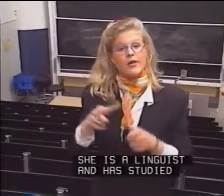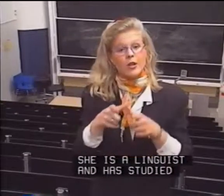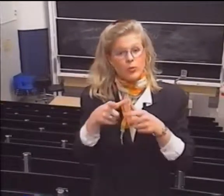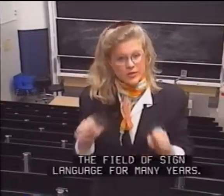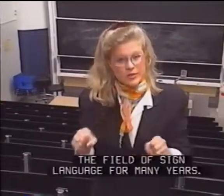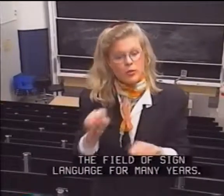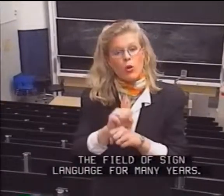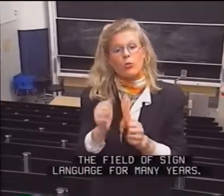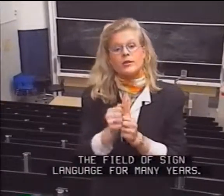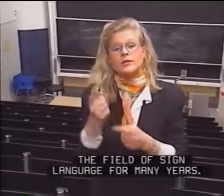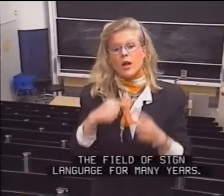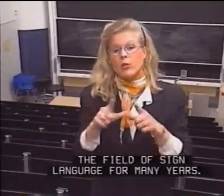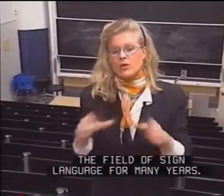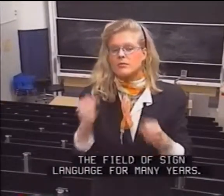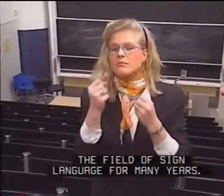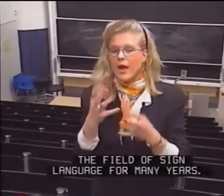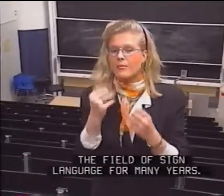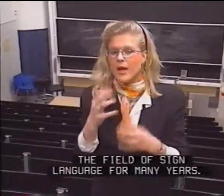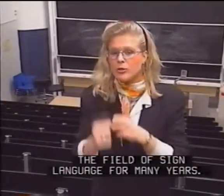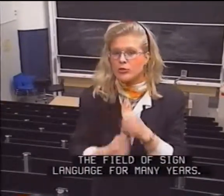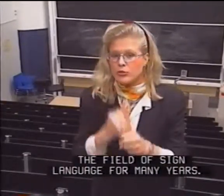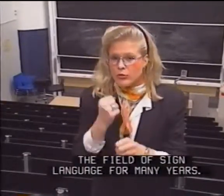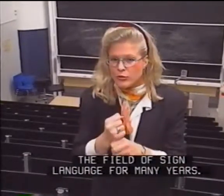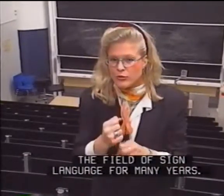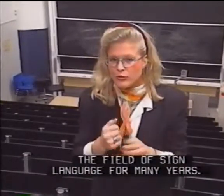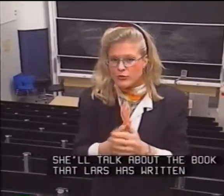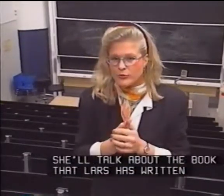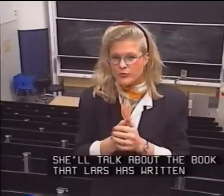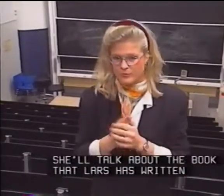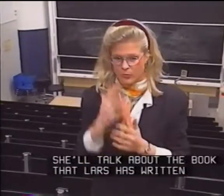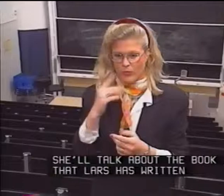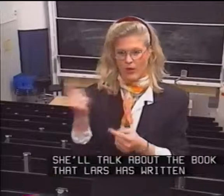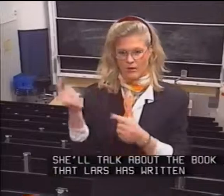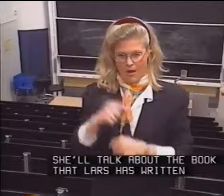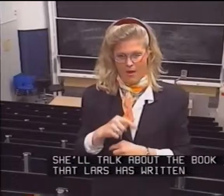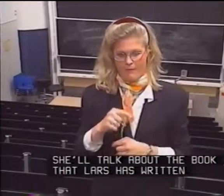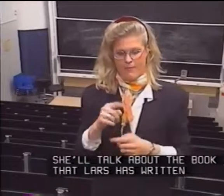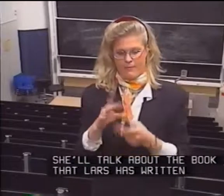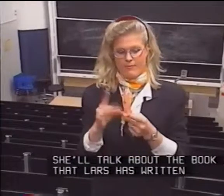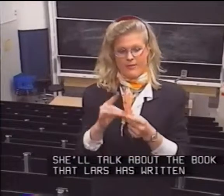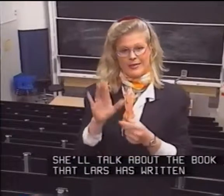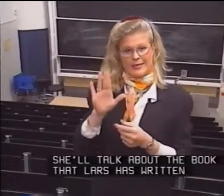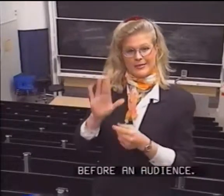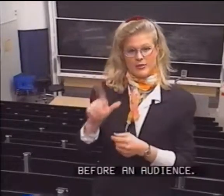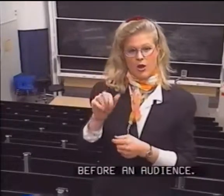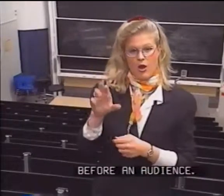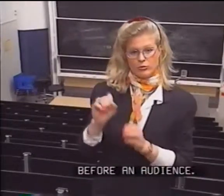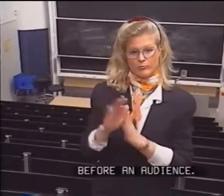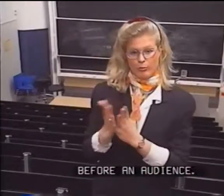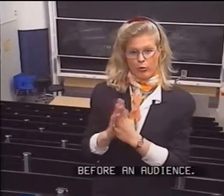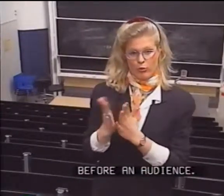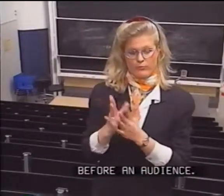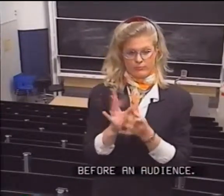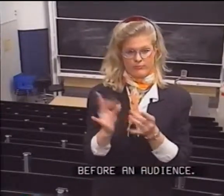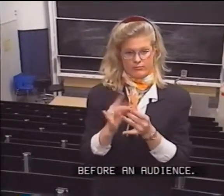field of sign language for many years. She'll talk about the book that Lars has written before an audience.